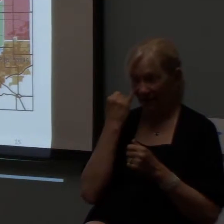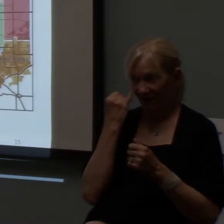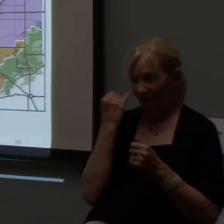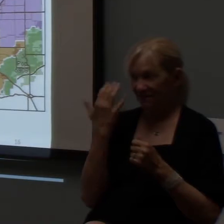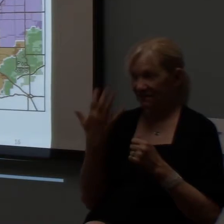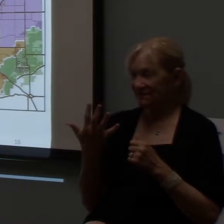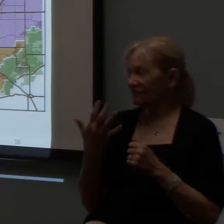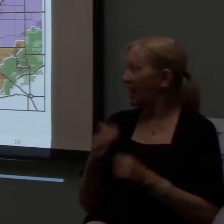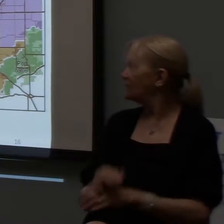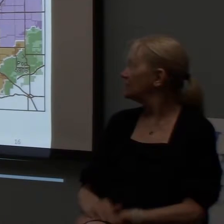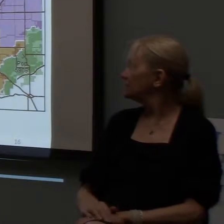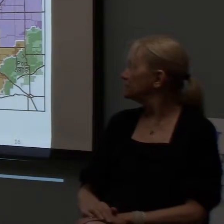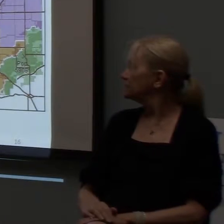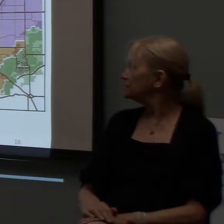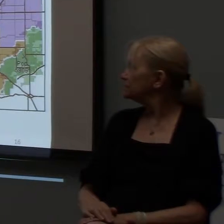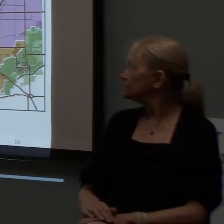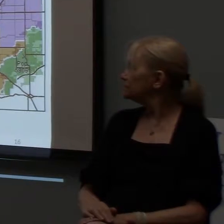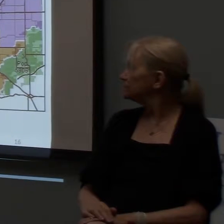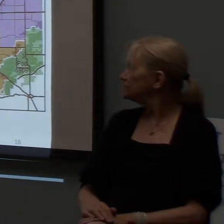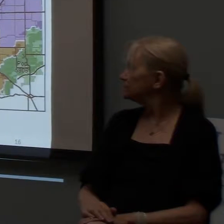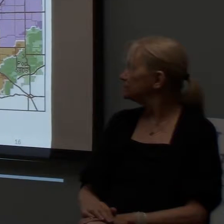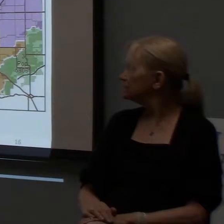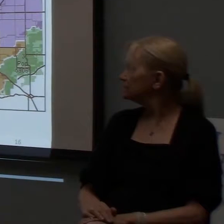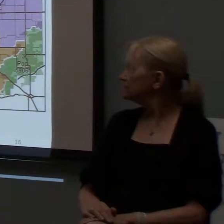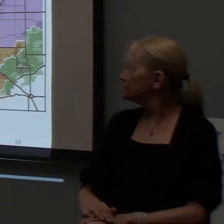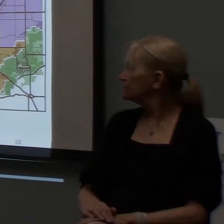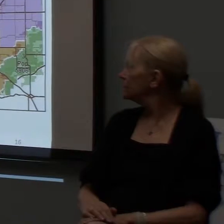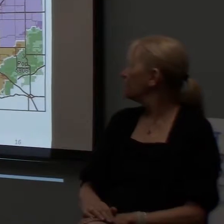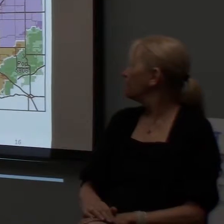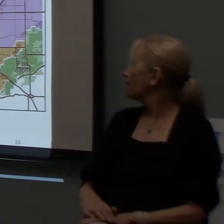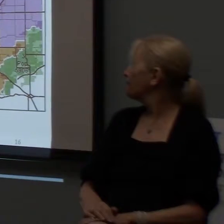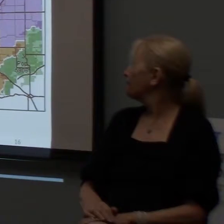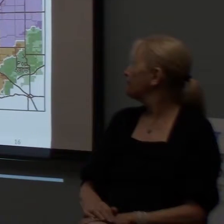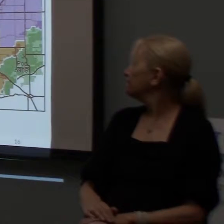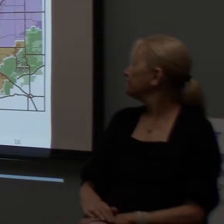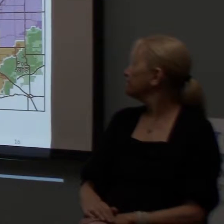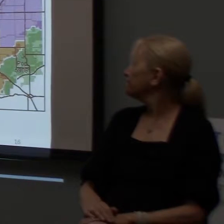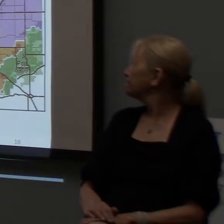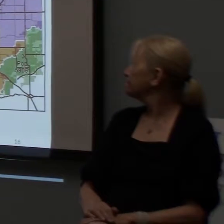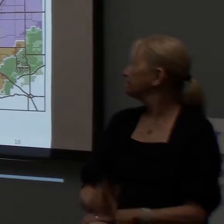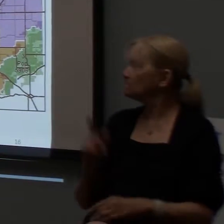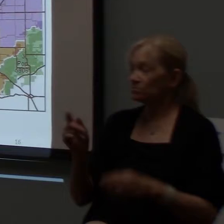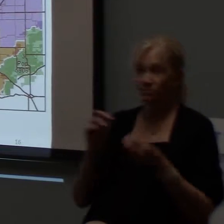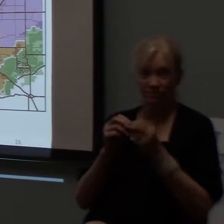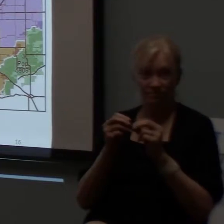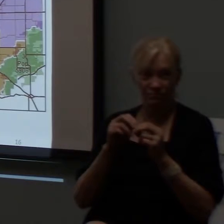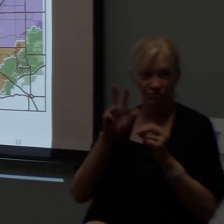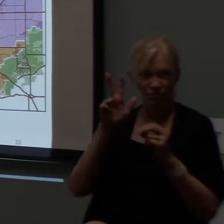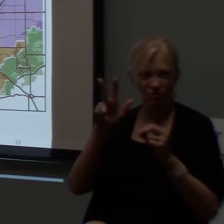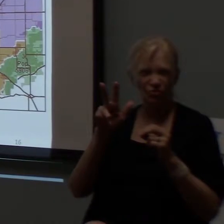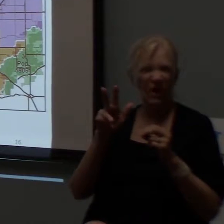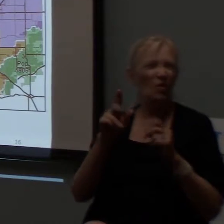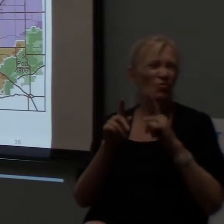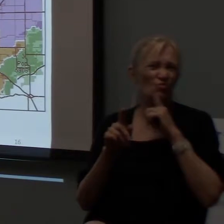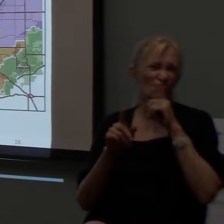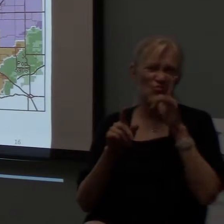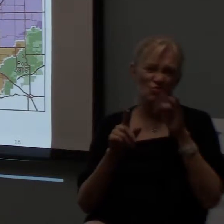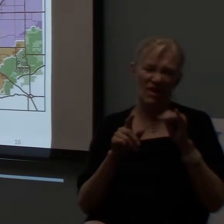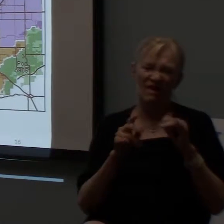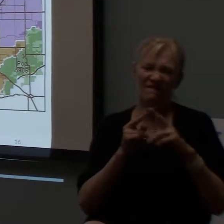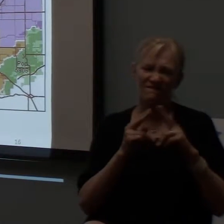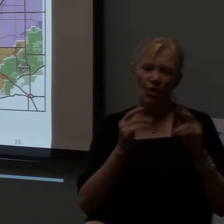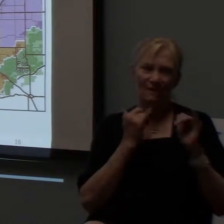Okay, let's move on. So this one is most like what we have now.